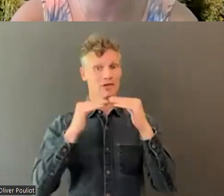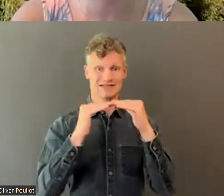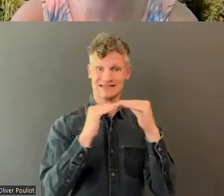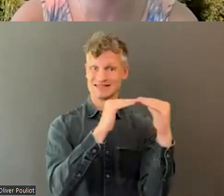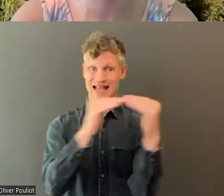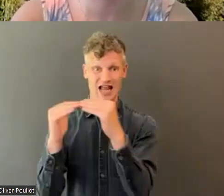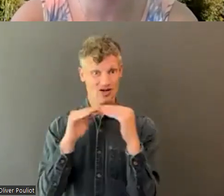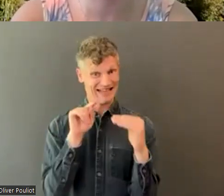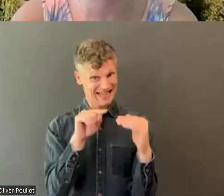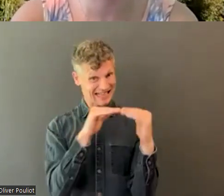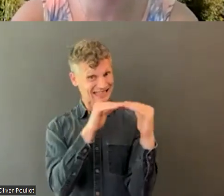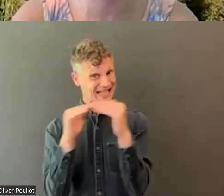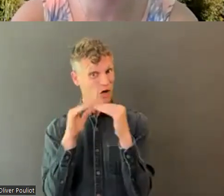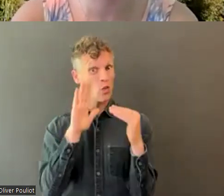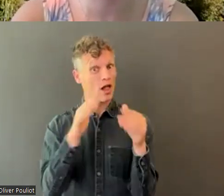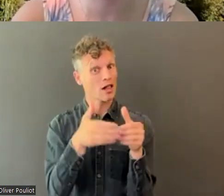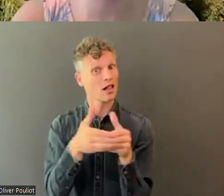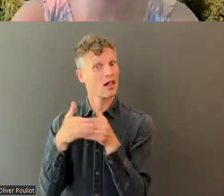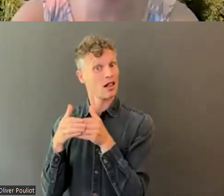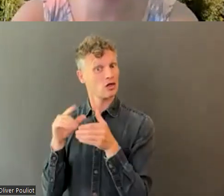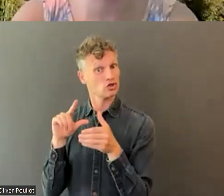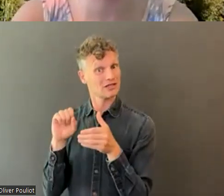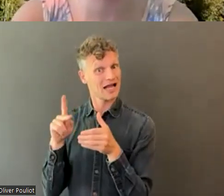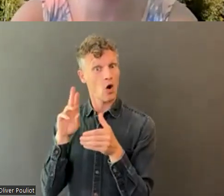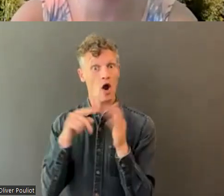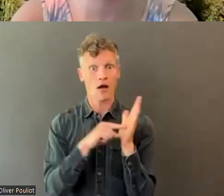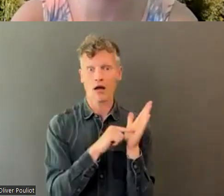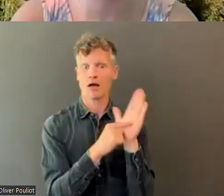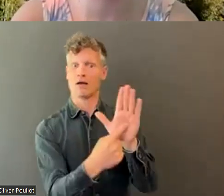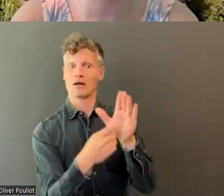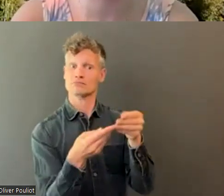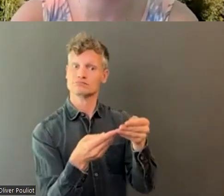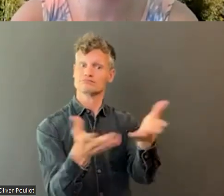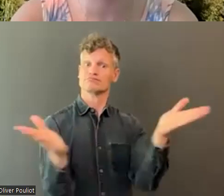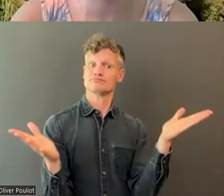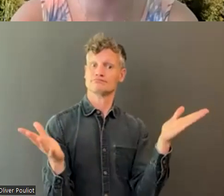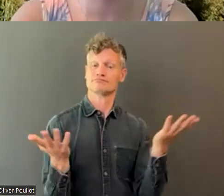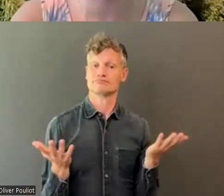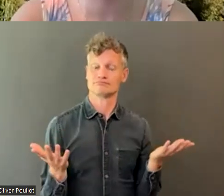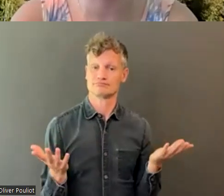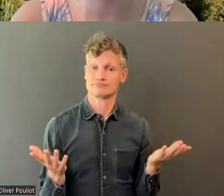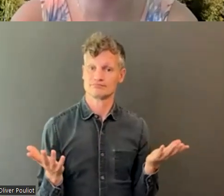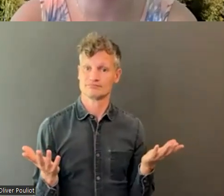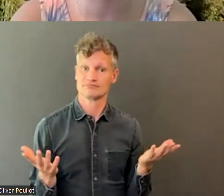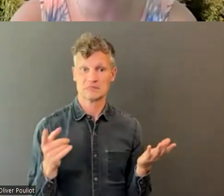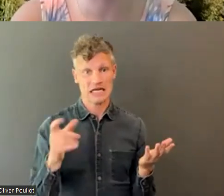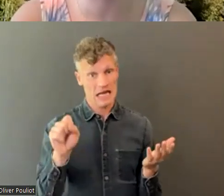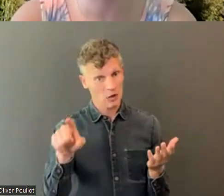the general public? Or at least you can say in 1 minute, Andy, what it covers, including, of course,